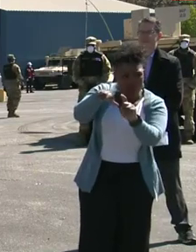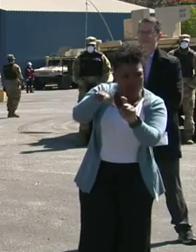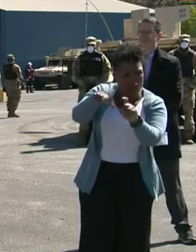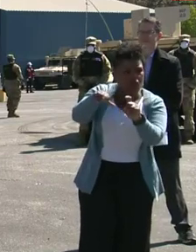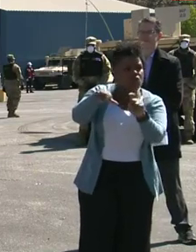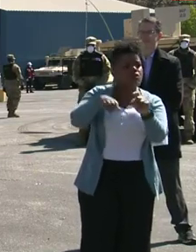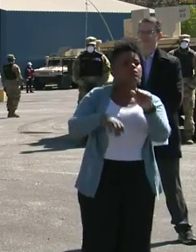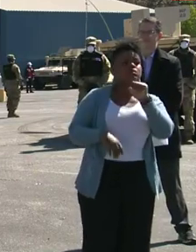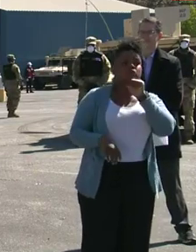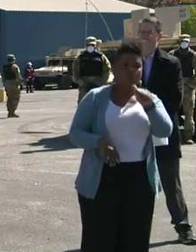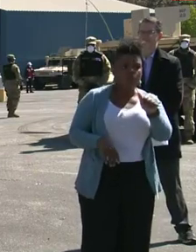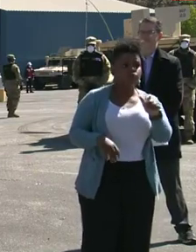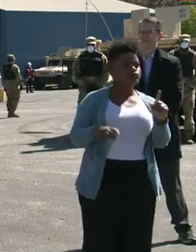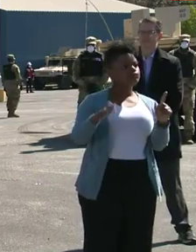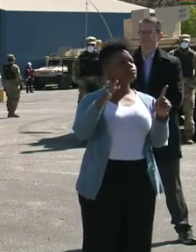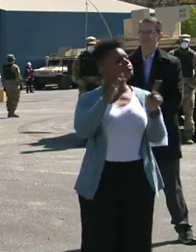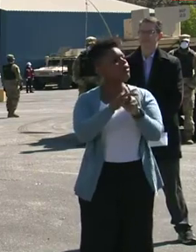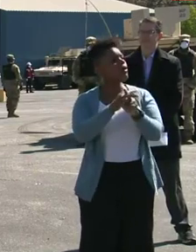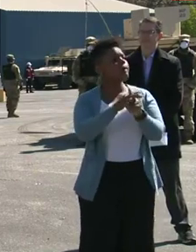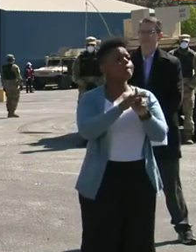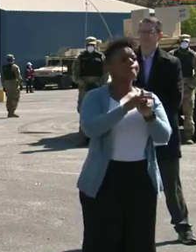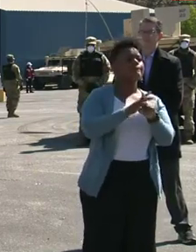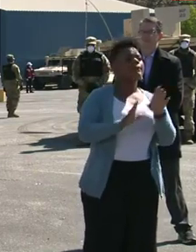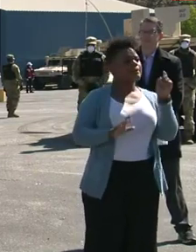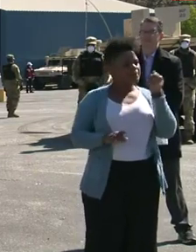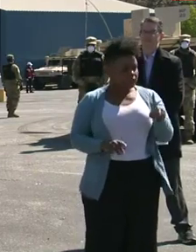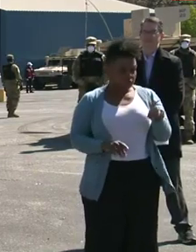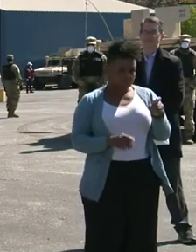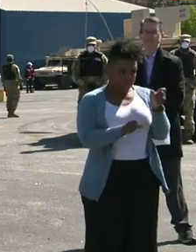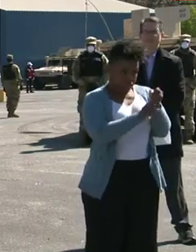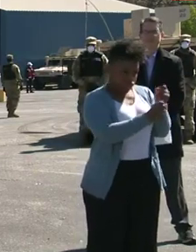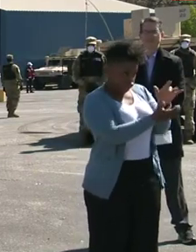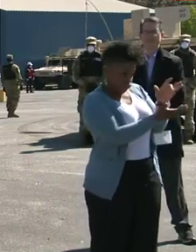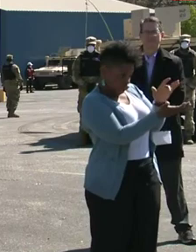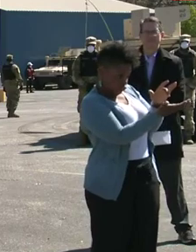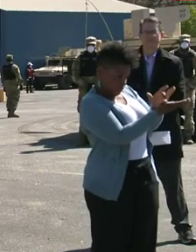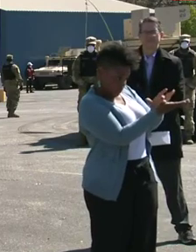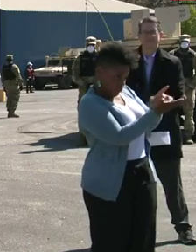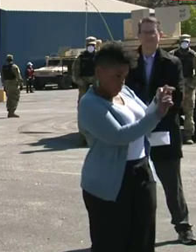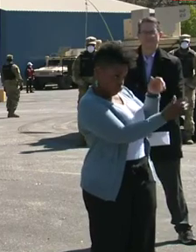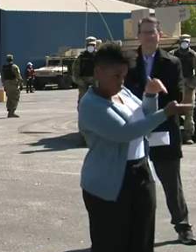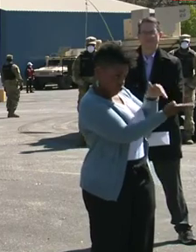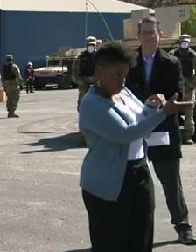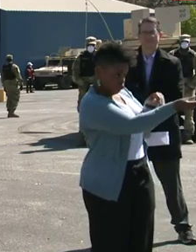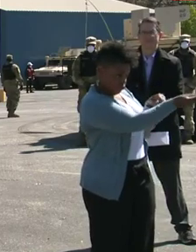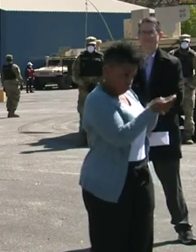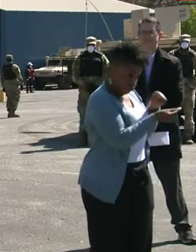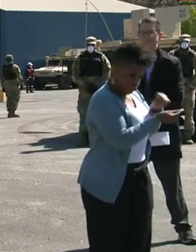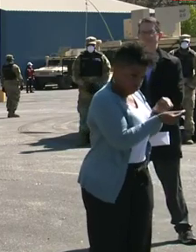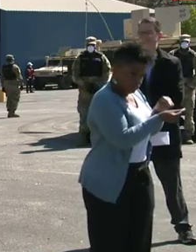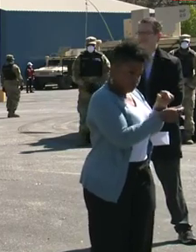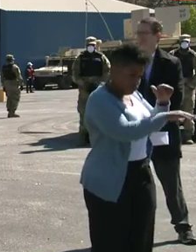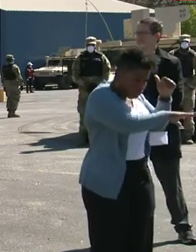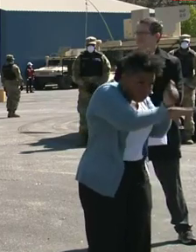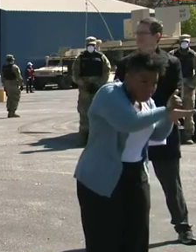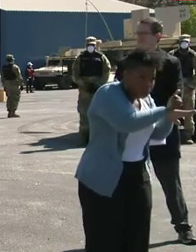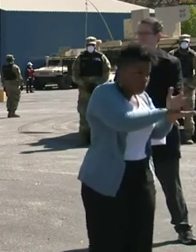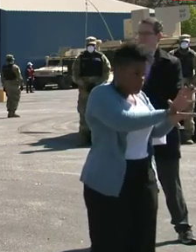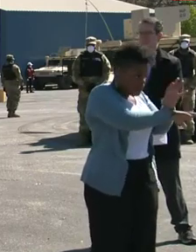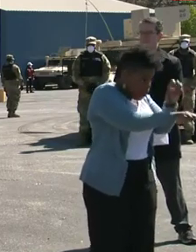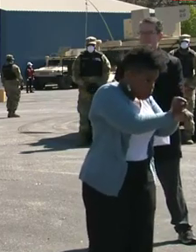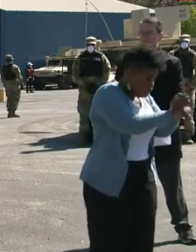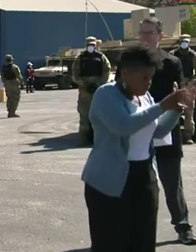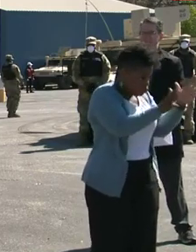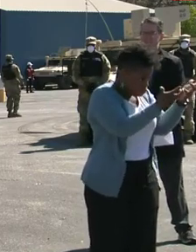show up. You need to call ahead first to see if you can get an appointment. And here's